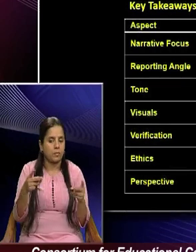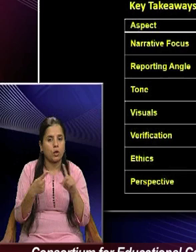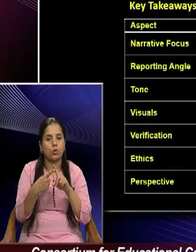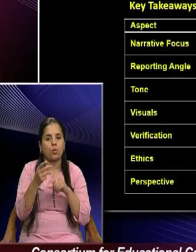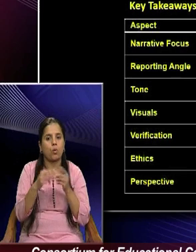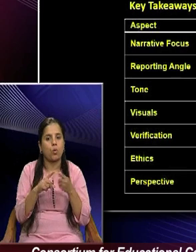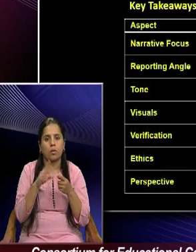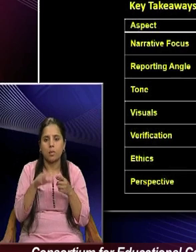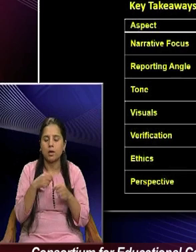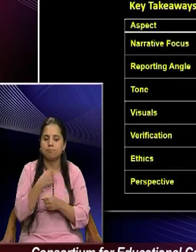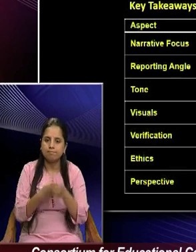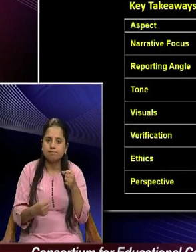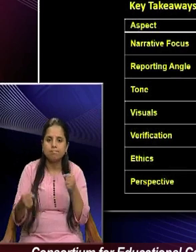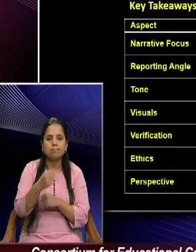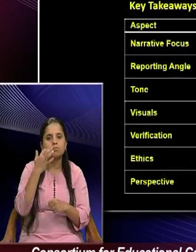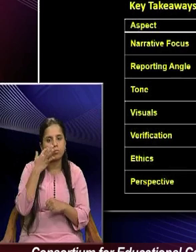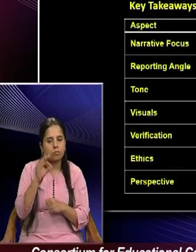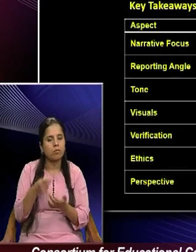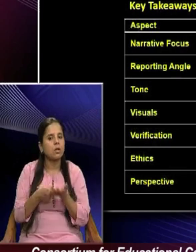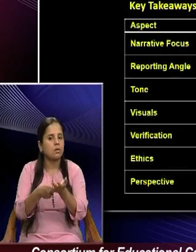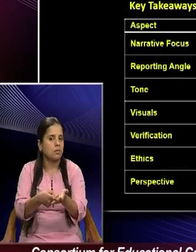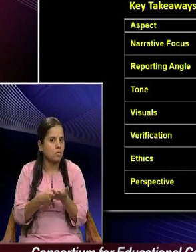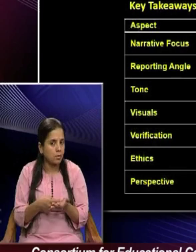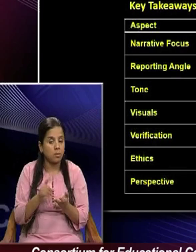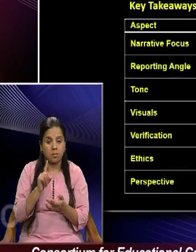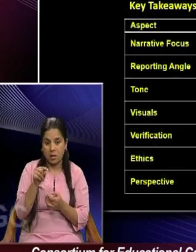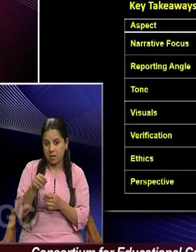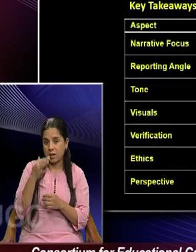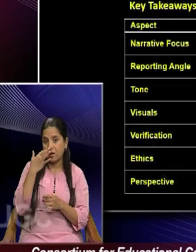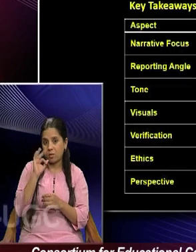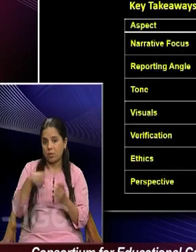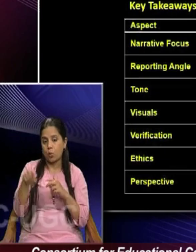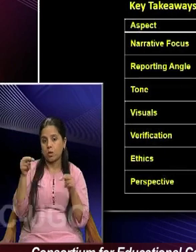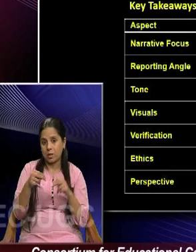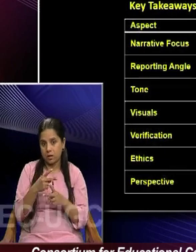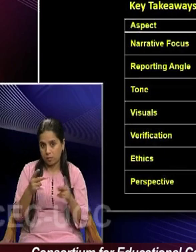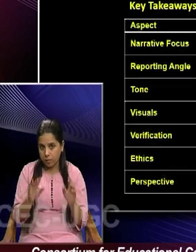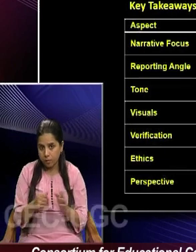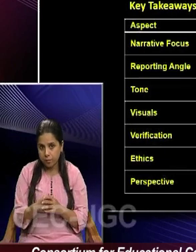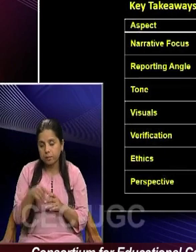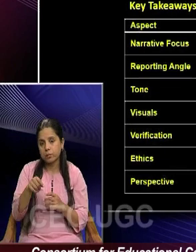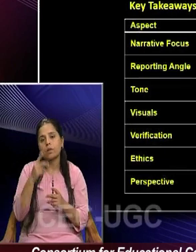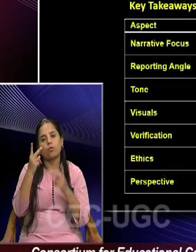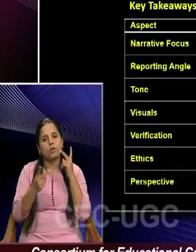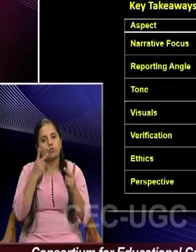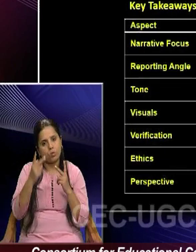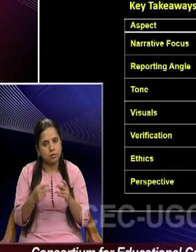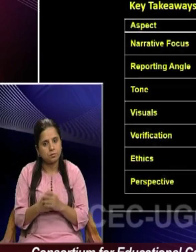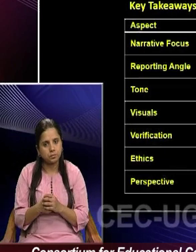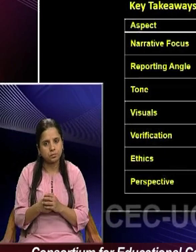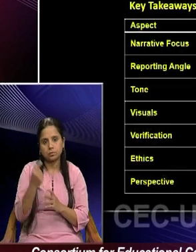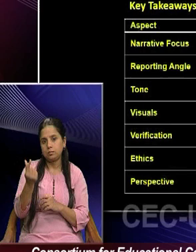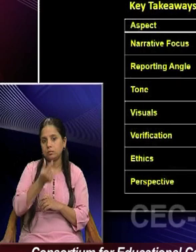be empathetic, respectful, yet critical where needed, and visuals.